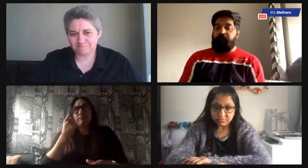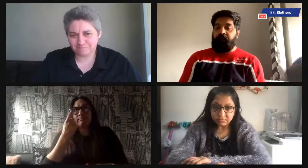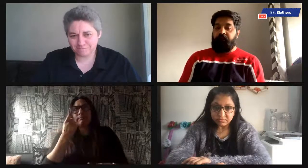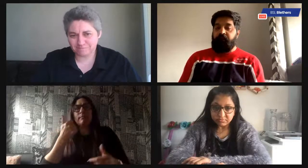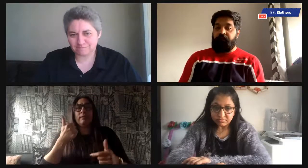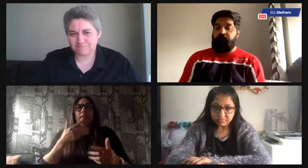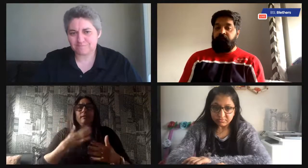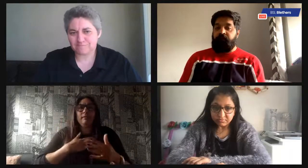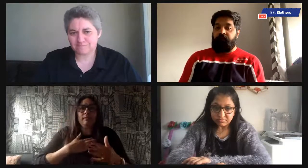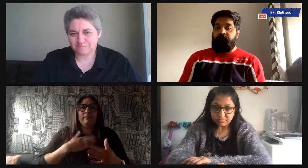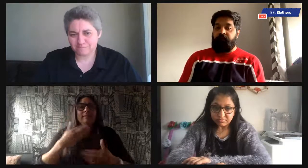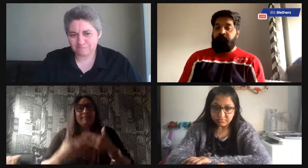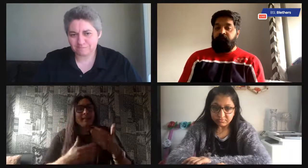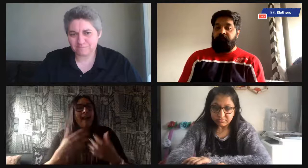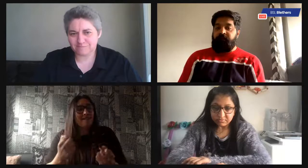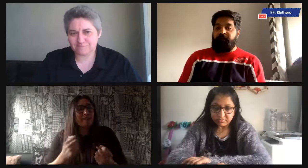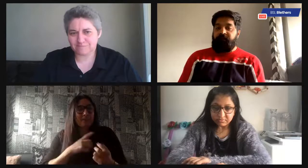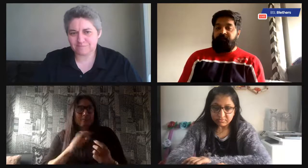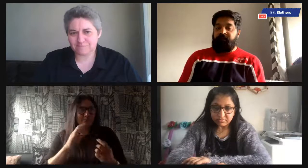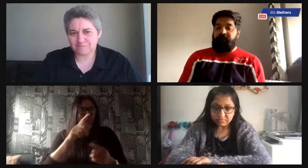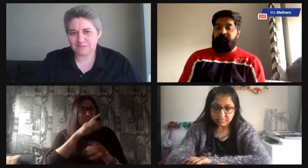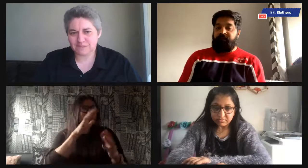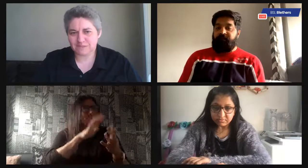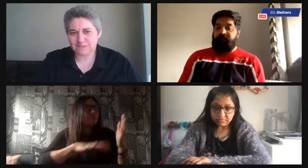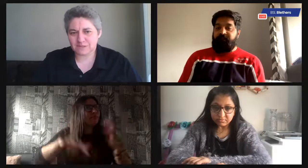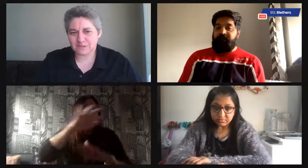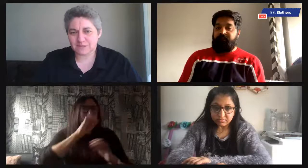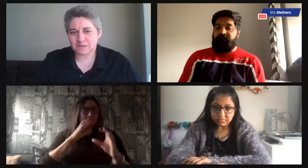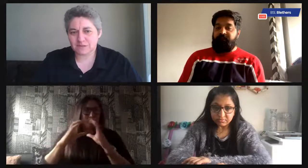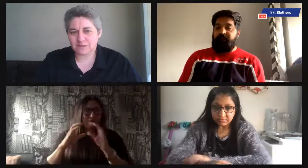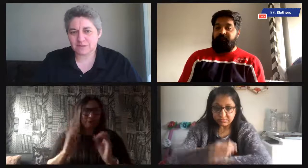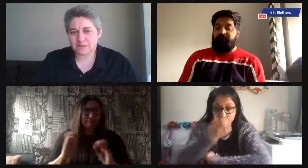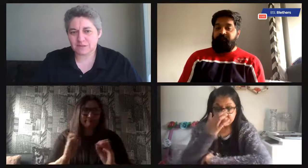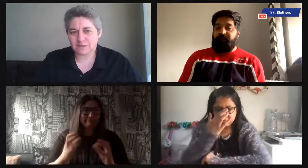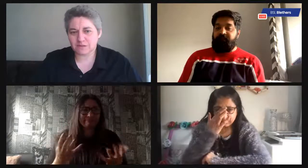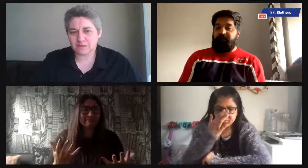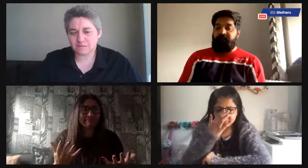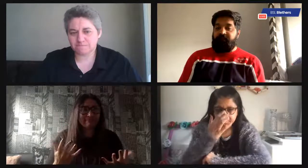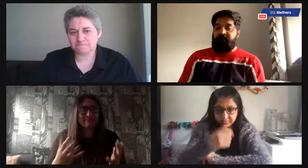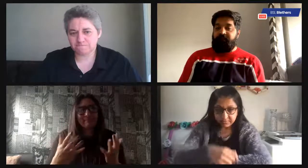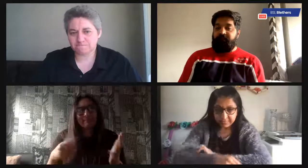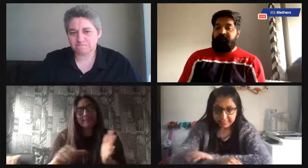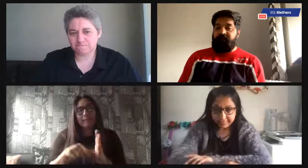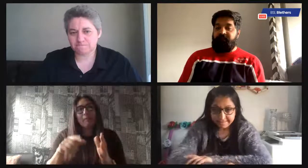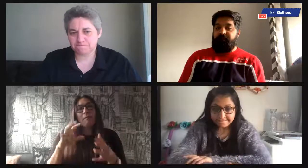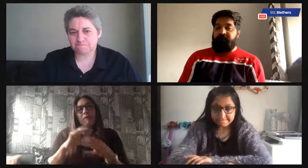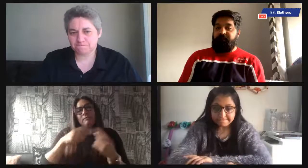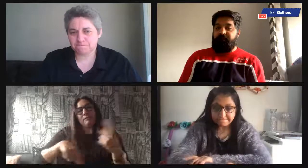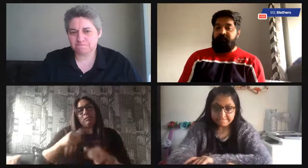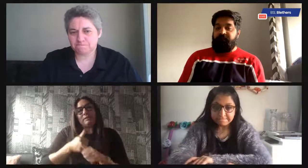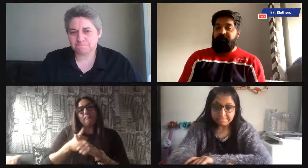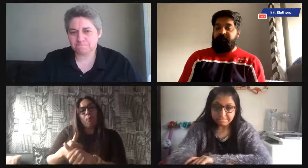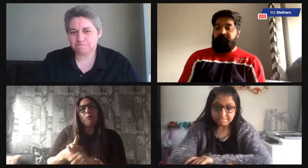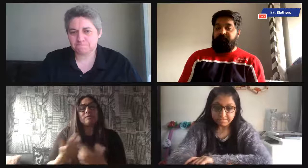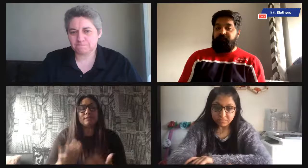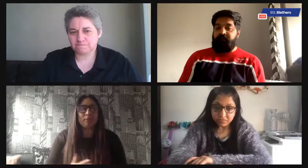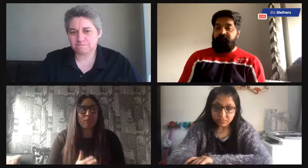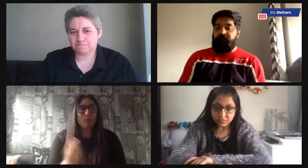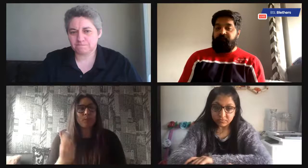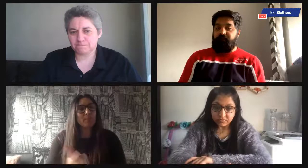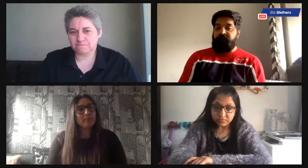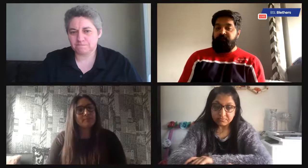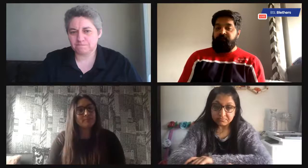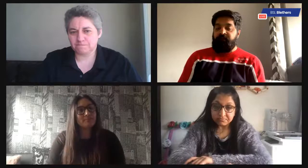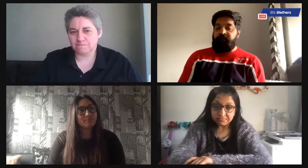of worry, and we realise that. So we come in and we step in, and we know that that communication has